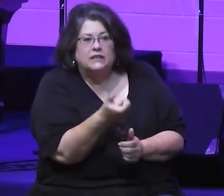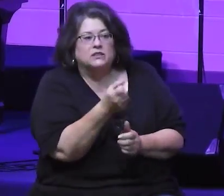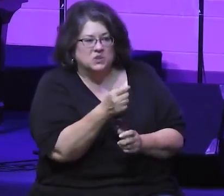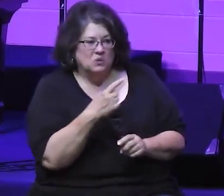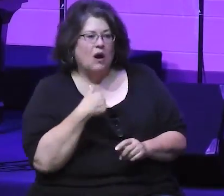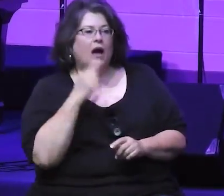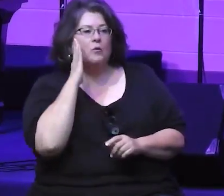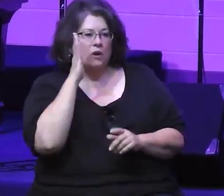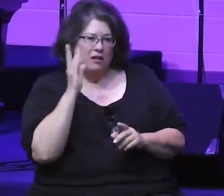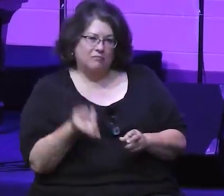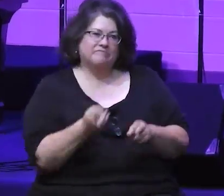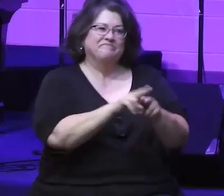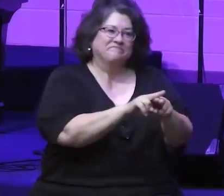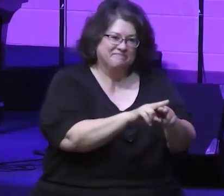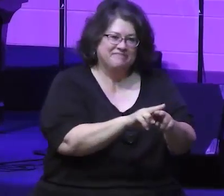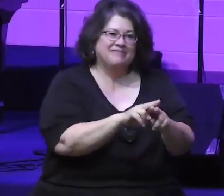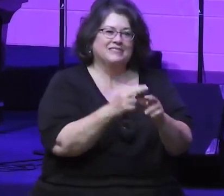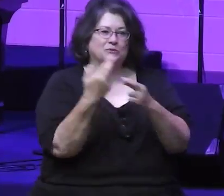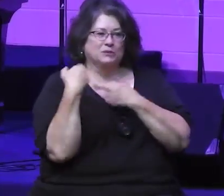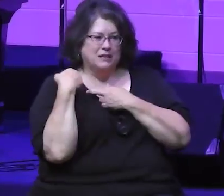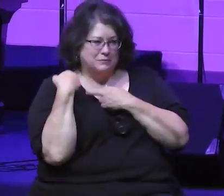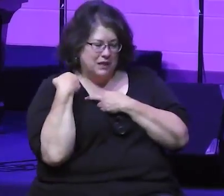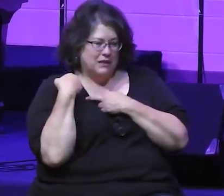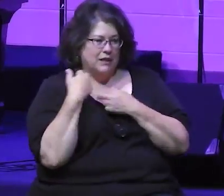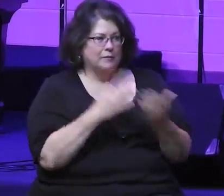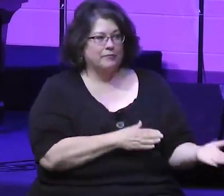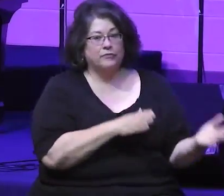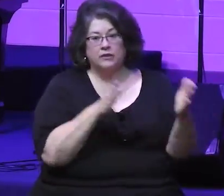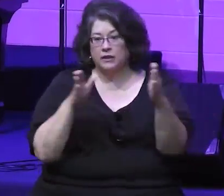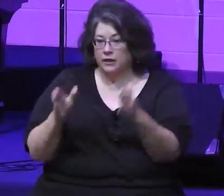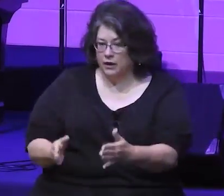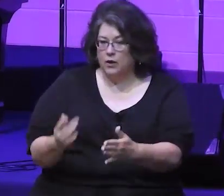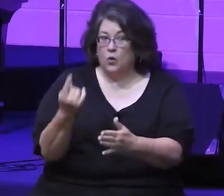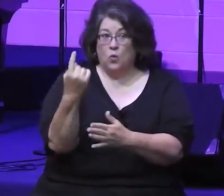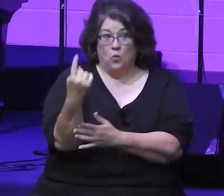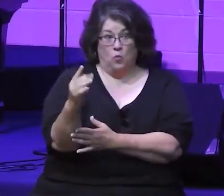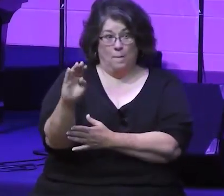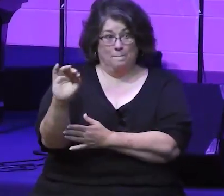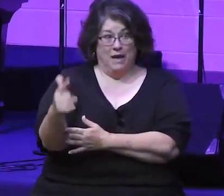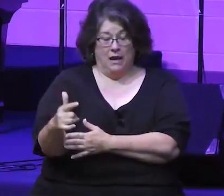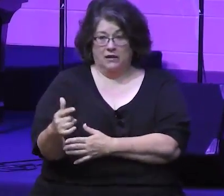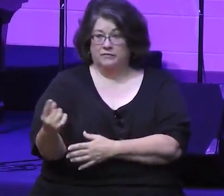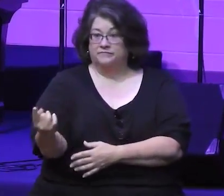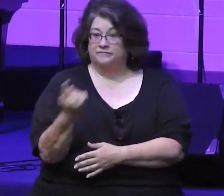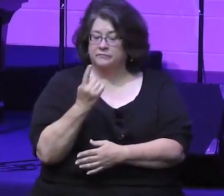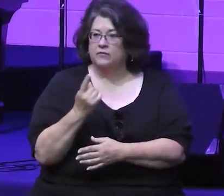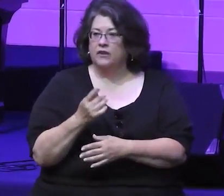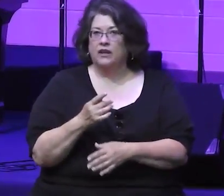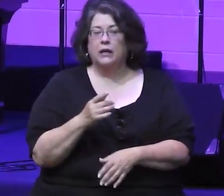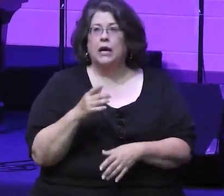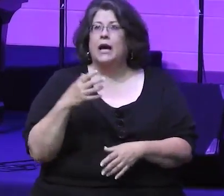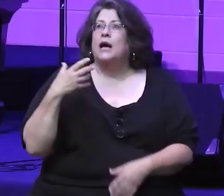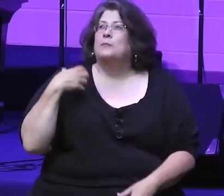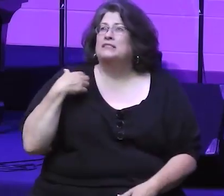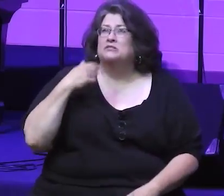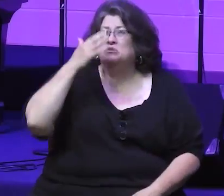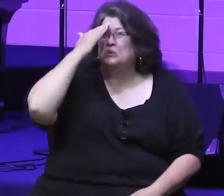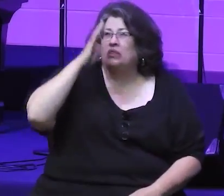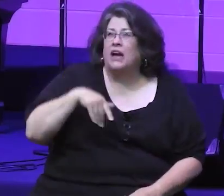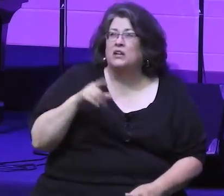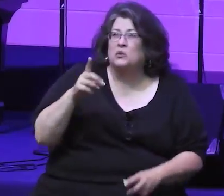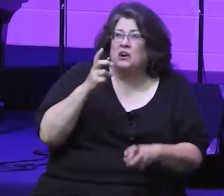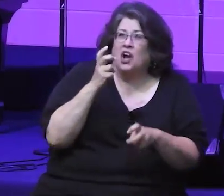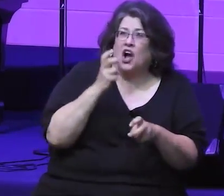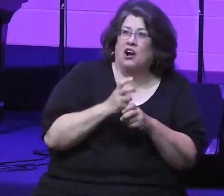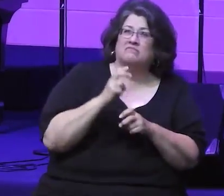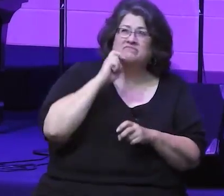happiness. Then the man who had received 1 bag of gold came. Master, he said, I knew that you're a hard man,